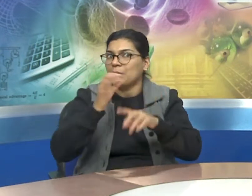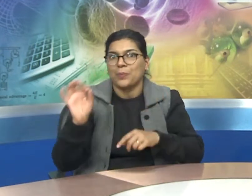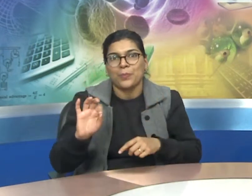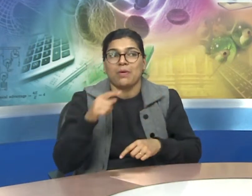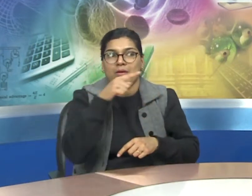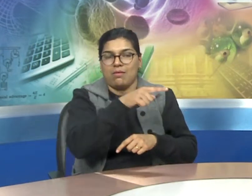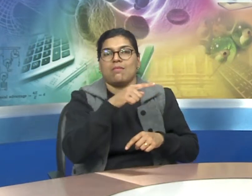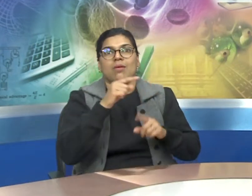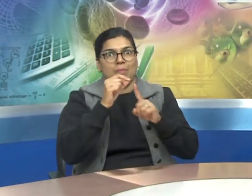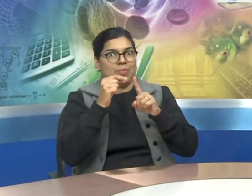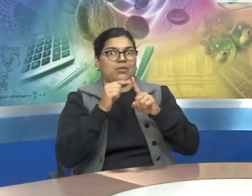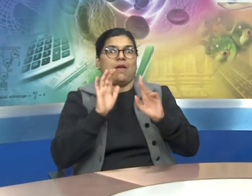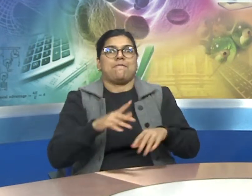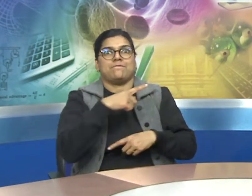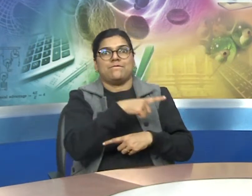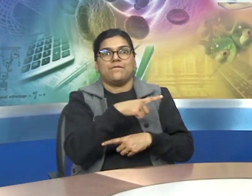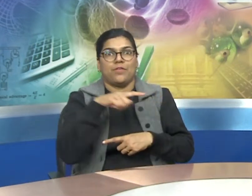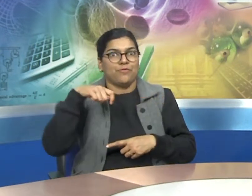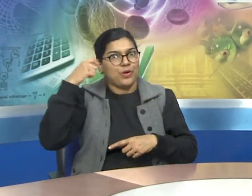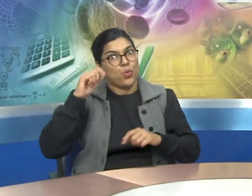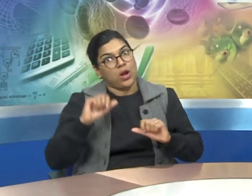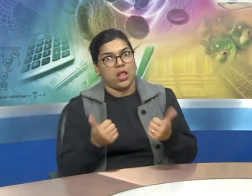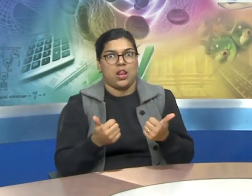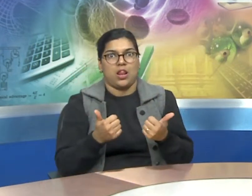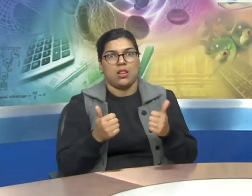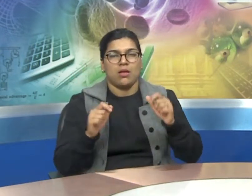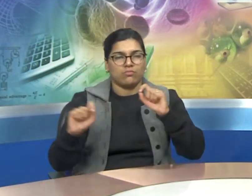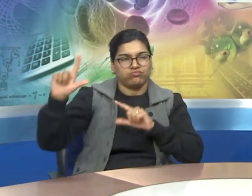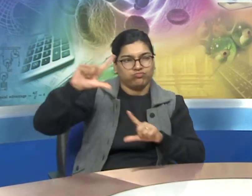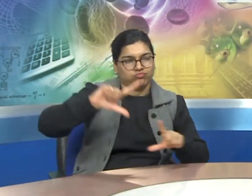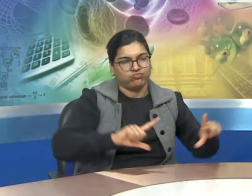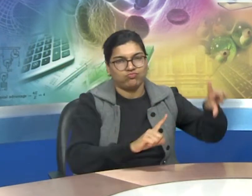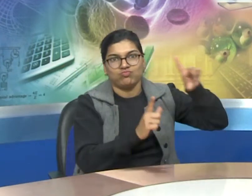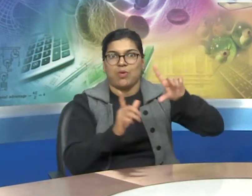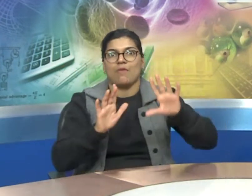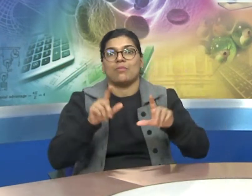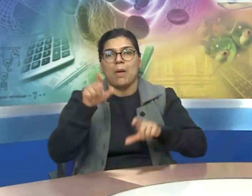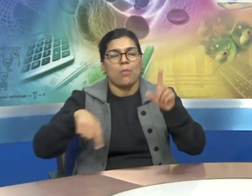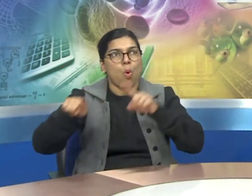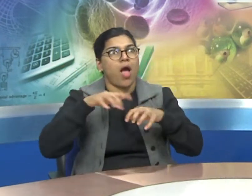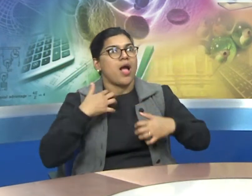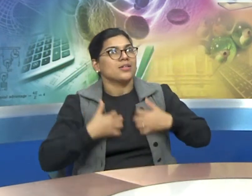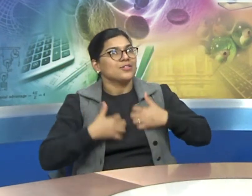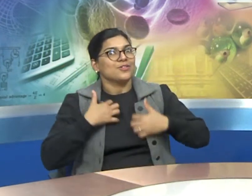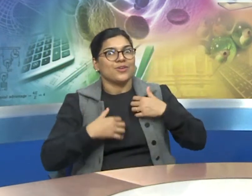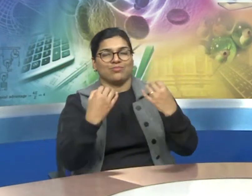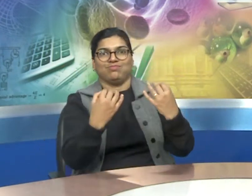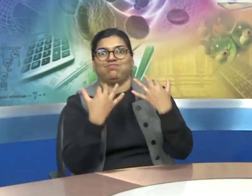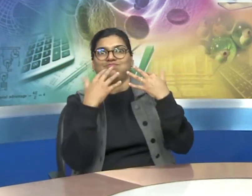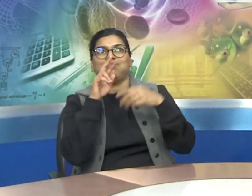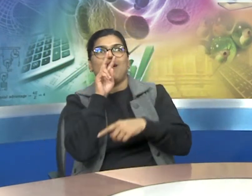from left to right. According to your selection, that movement will happen and that